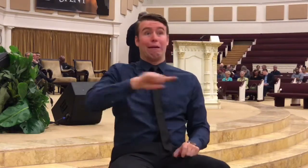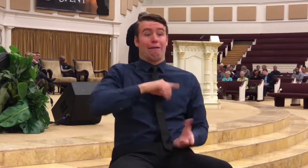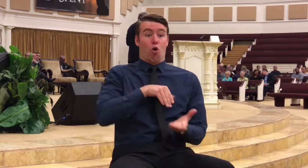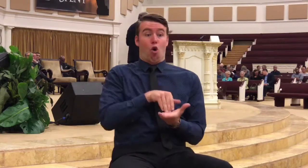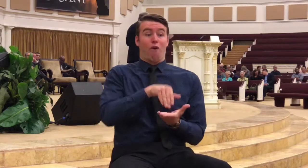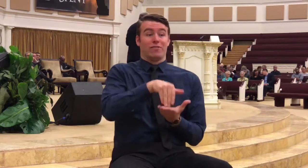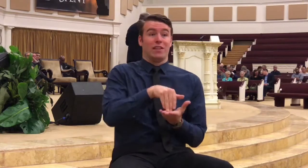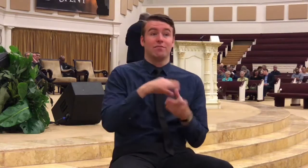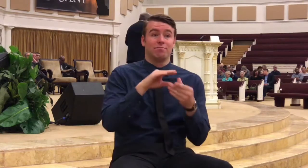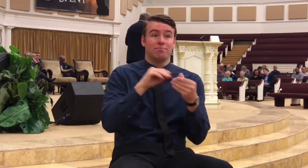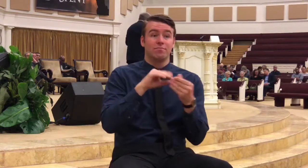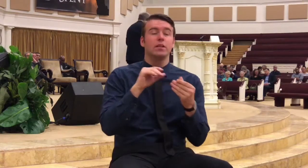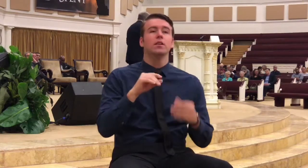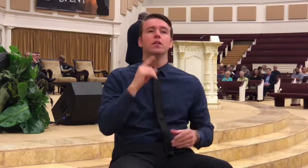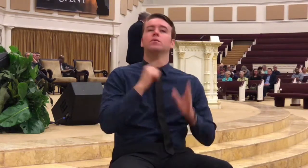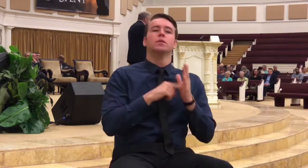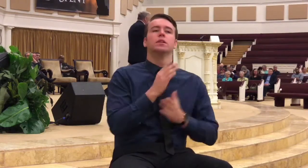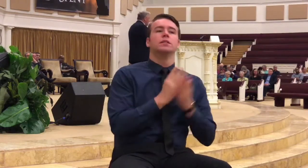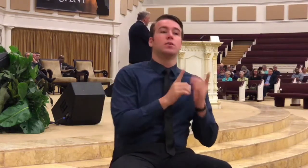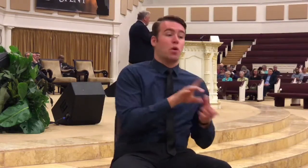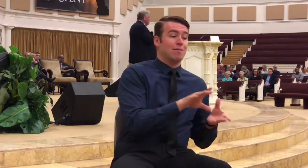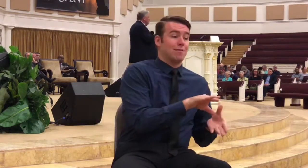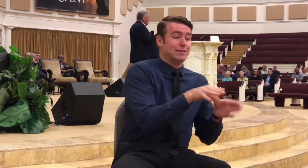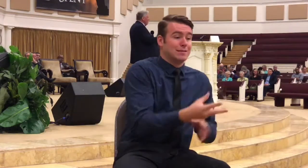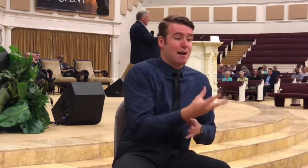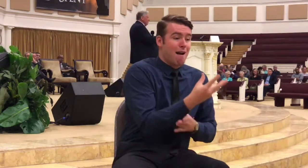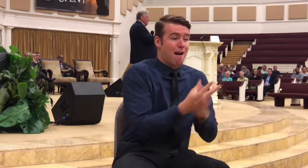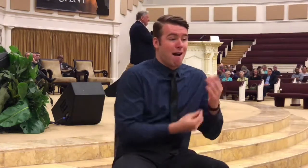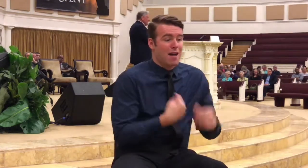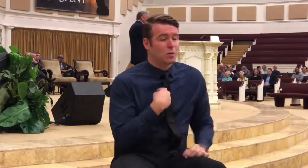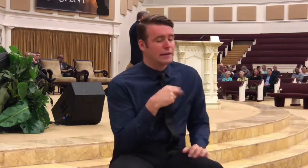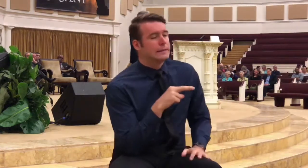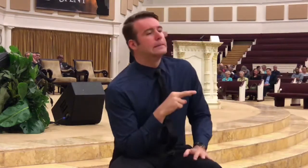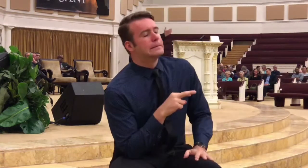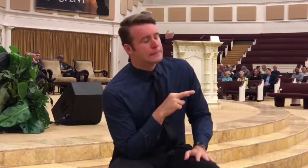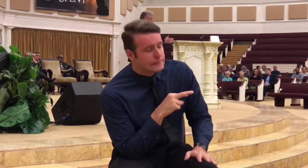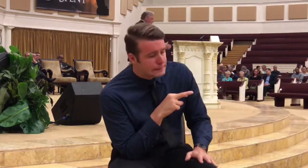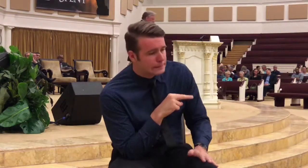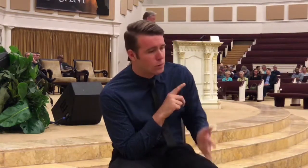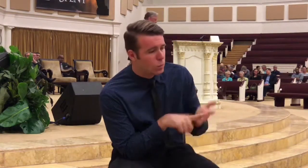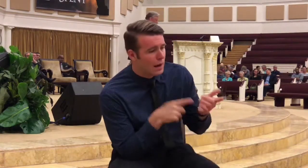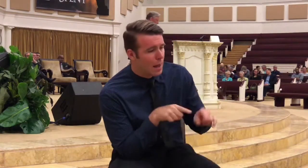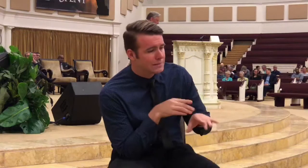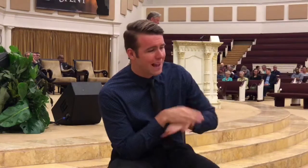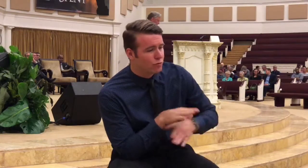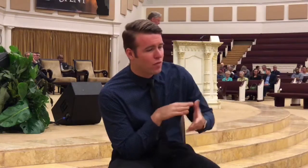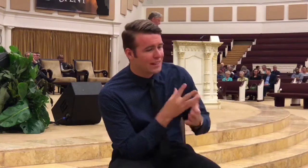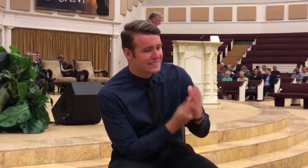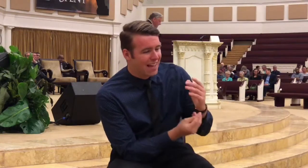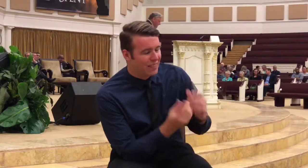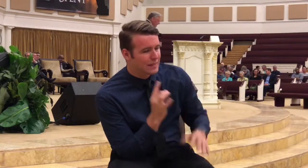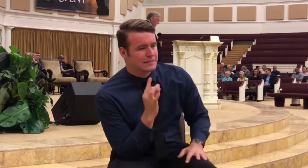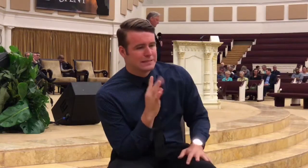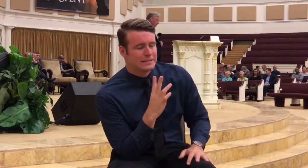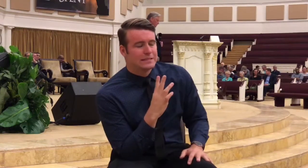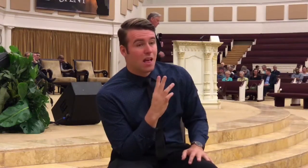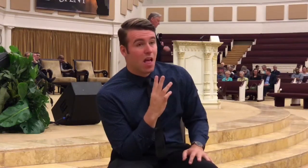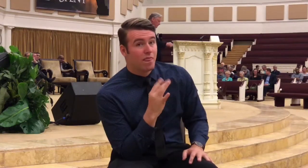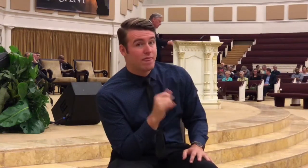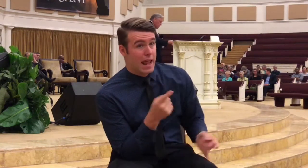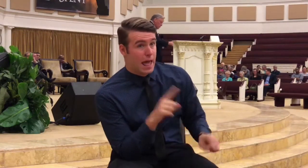mention if someone has died and all of our minds are on, okay, what happens after death and so forth, there is the fact